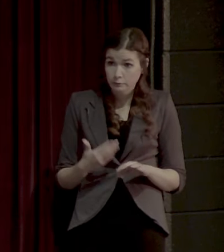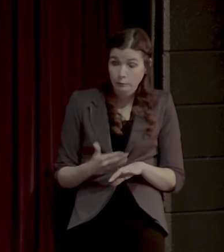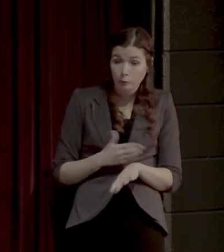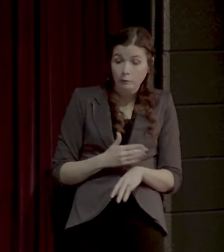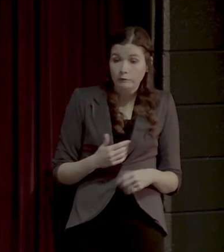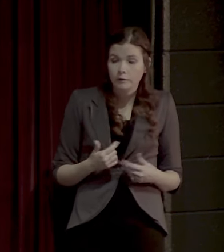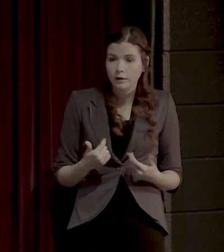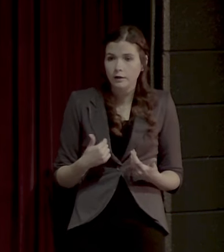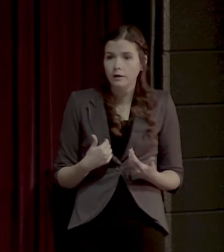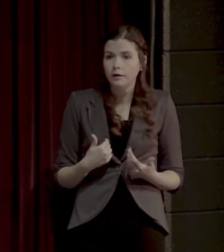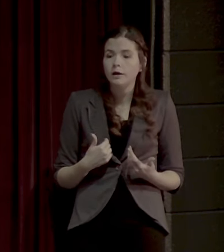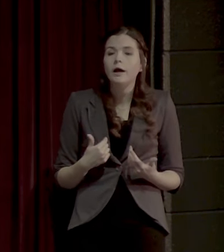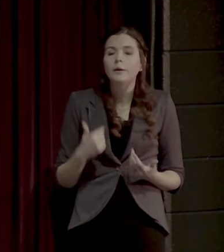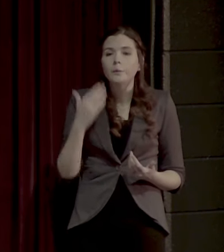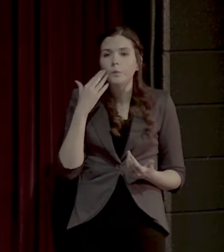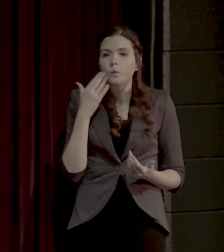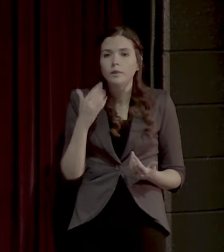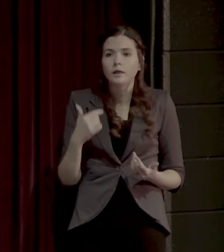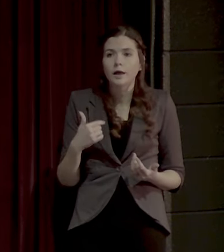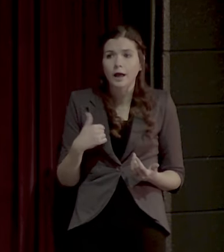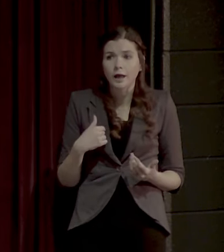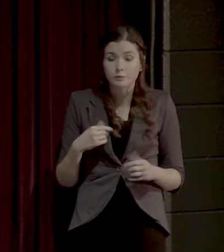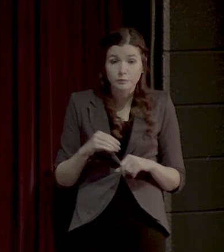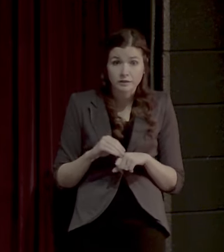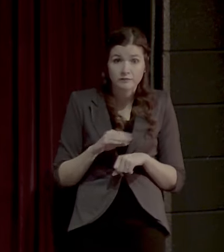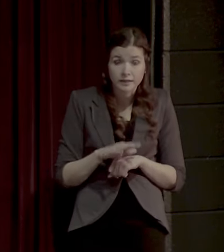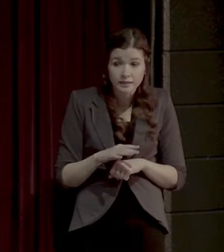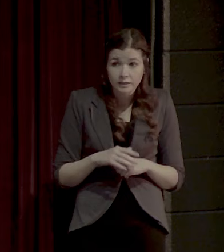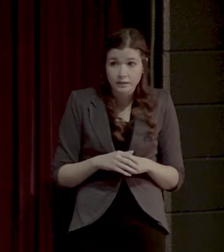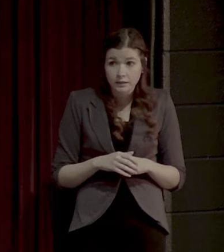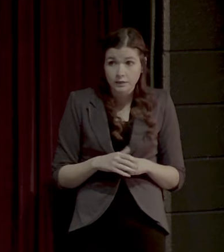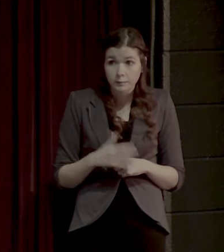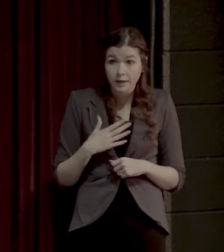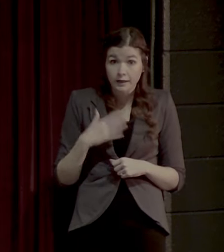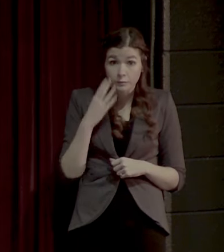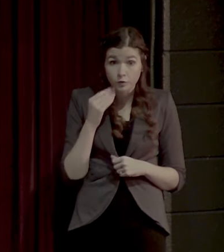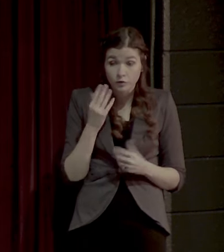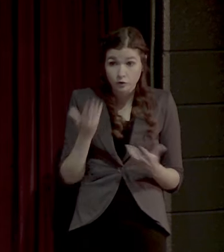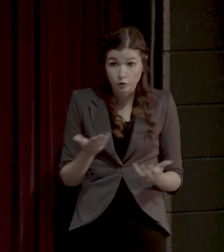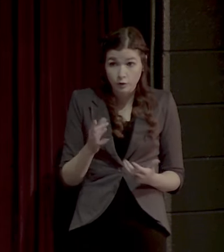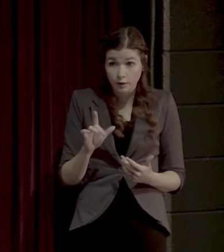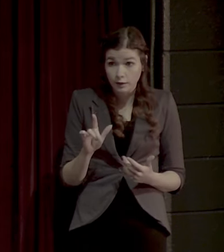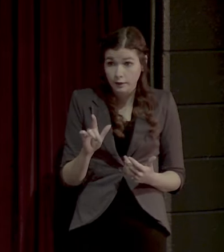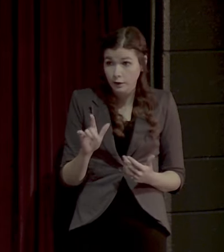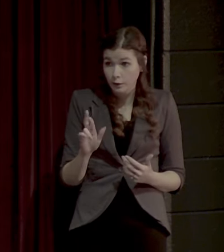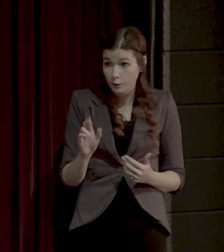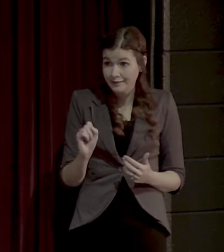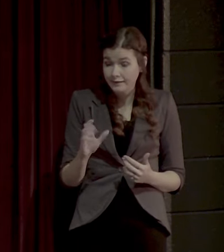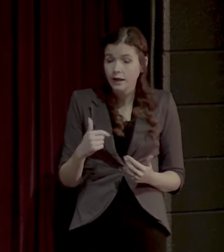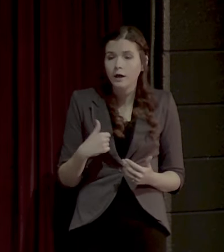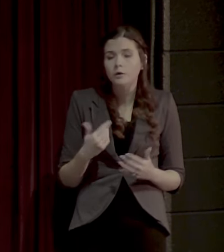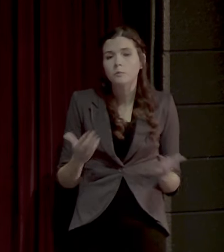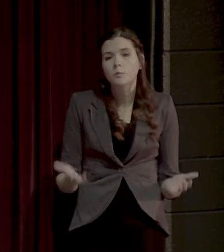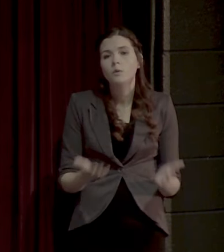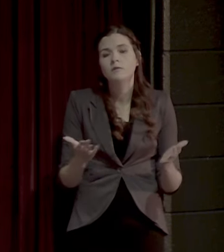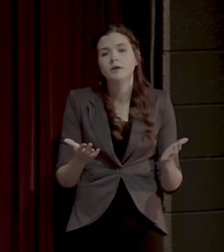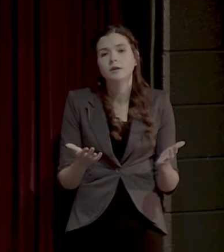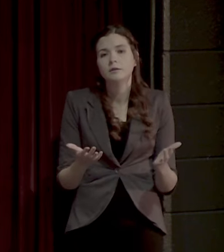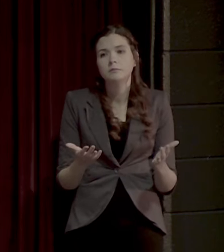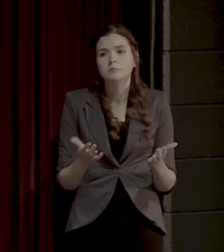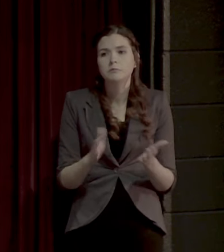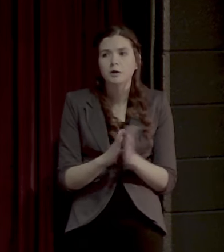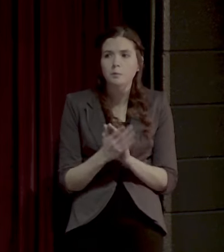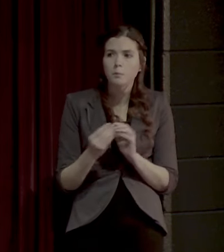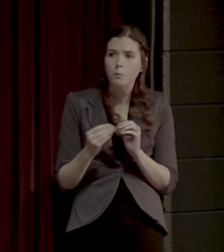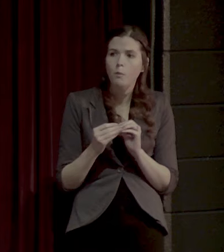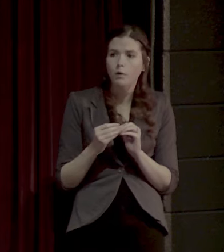Knowing that and knowing how it affected me and my experience here at Lake Region, it motivated me to be more of myself.